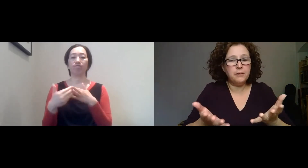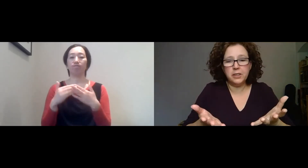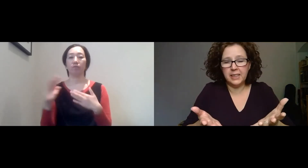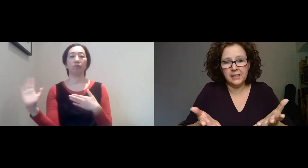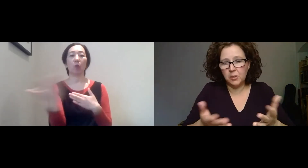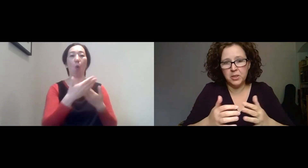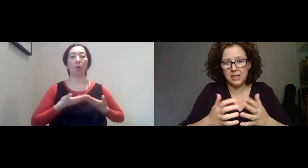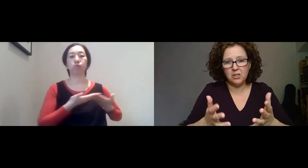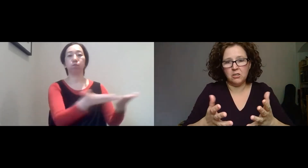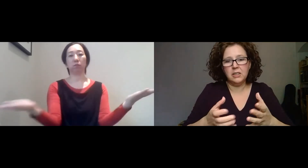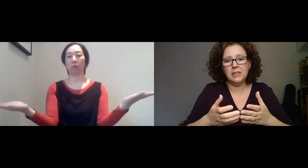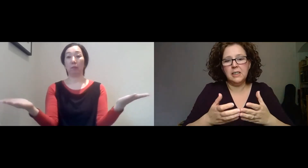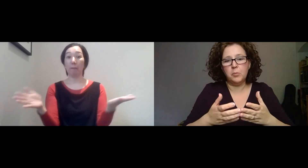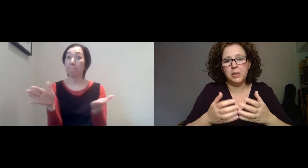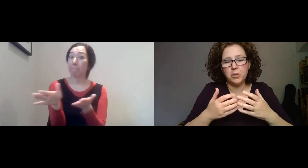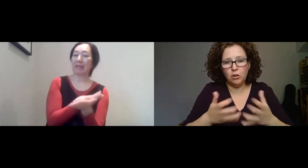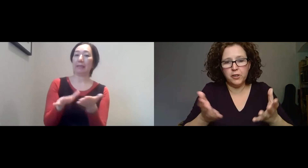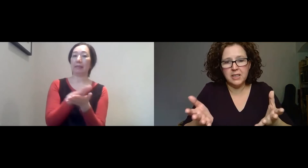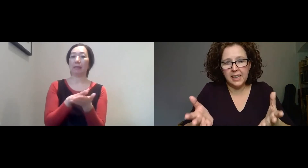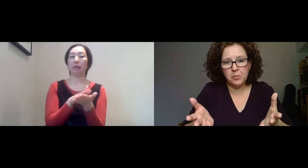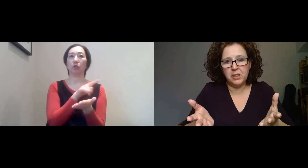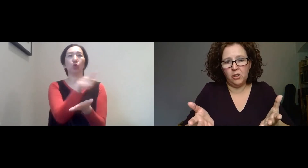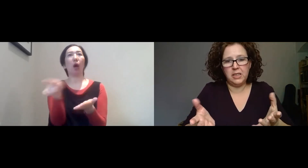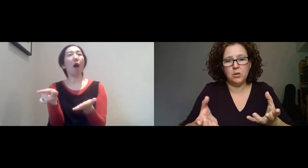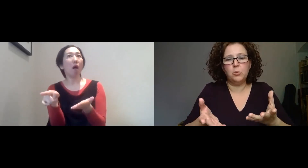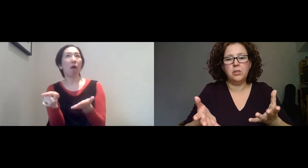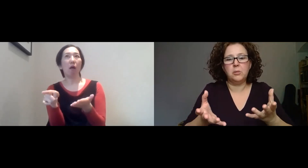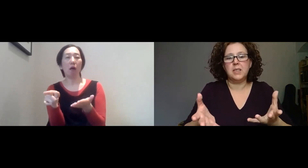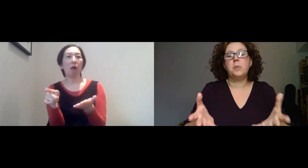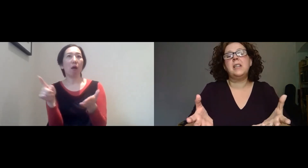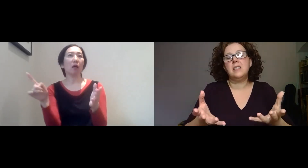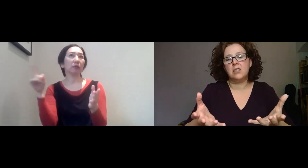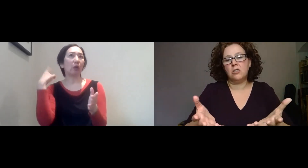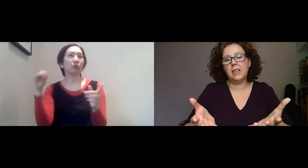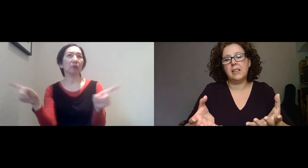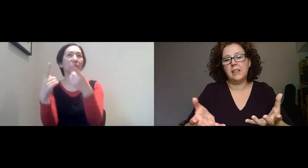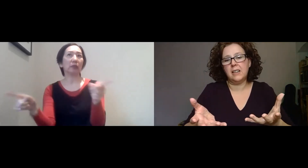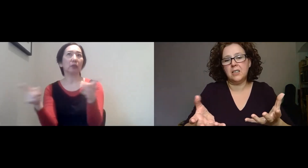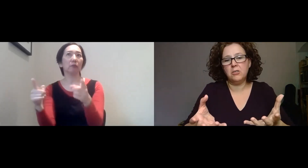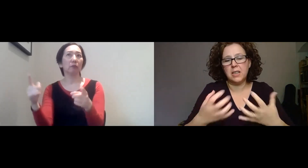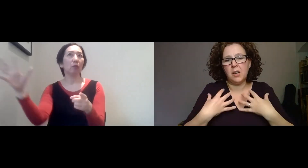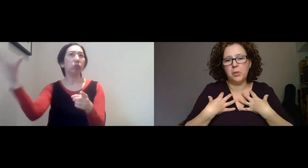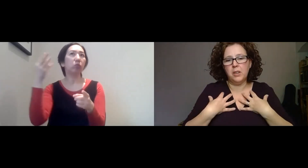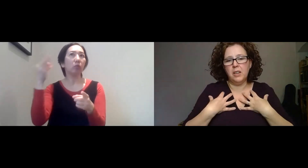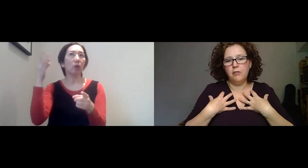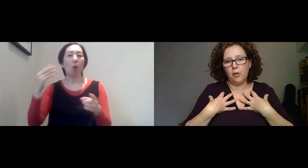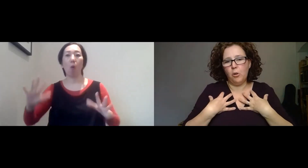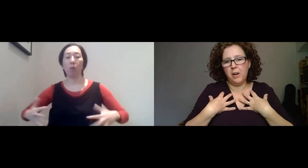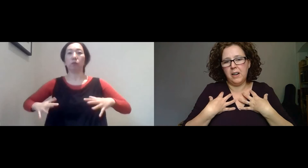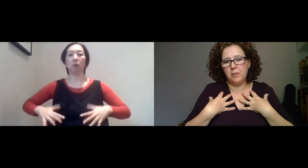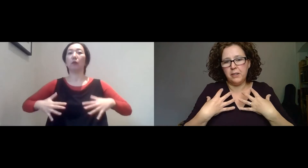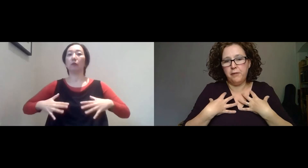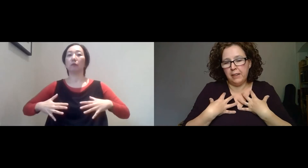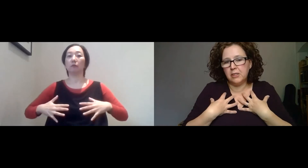were deaf or hearing, that wasn't an issue. It was offered to anyone in the audience who wanted to experience the sonic soundscape